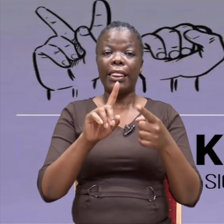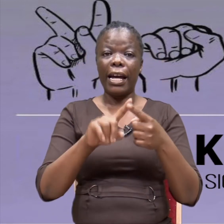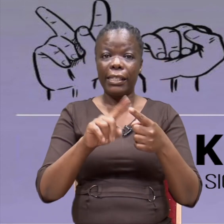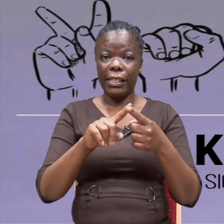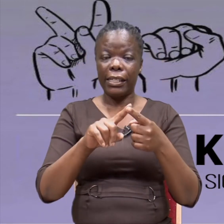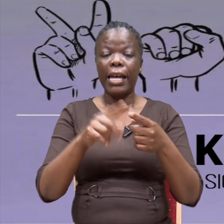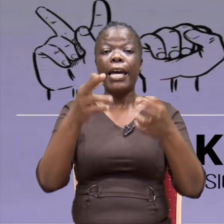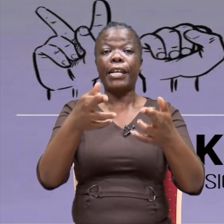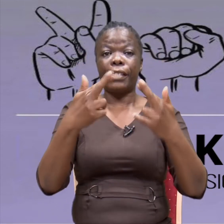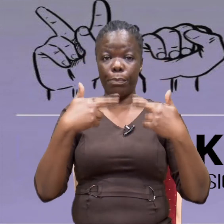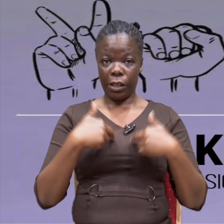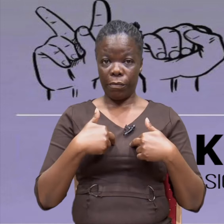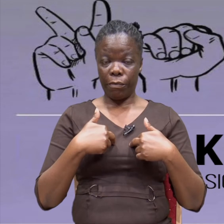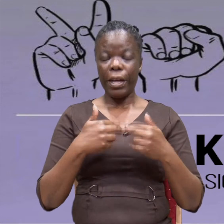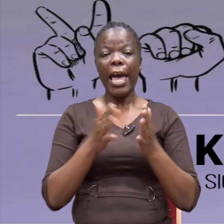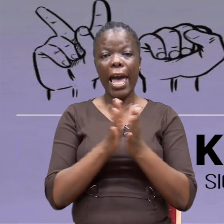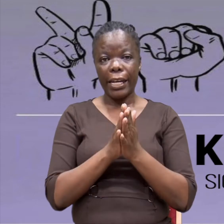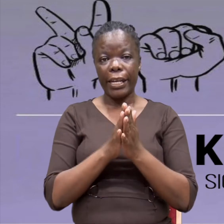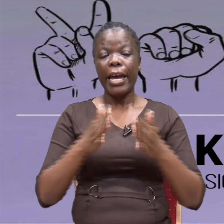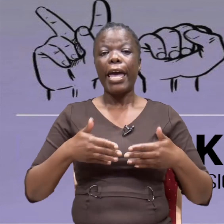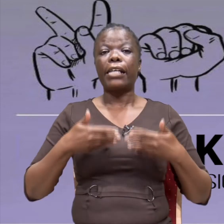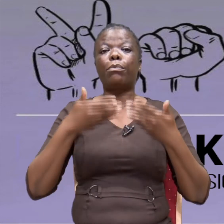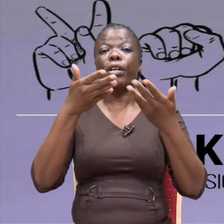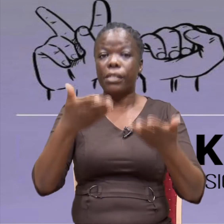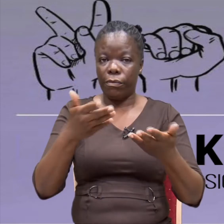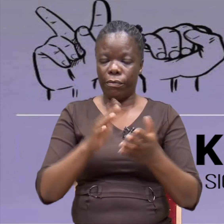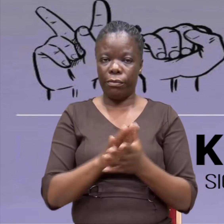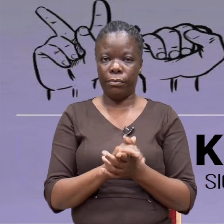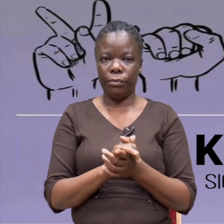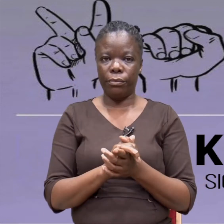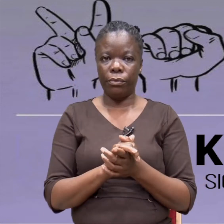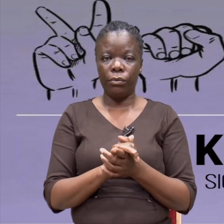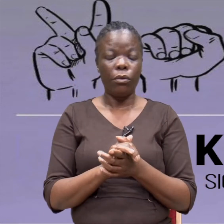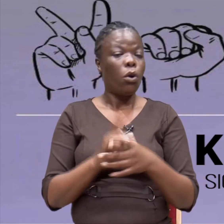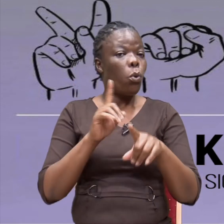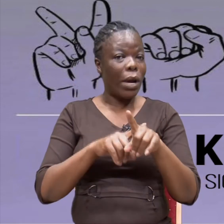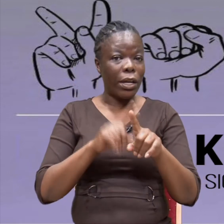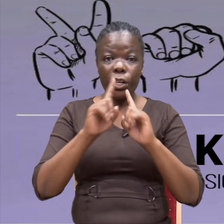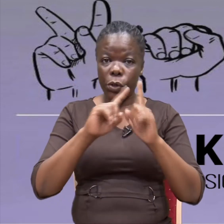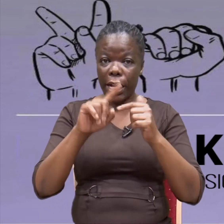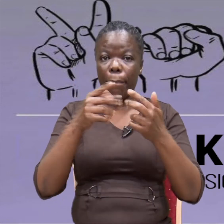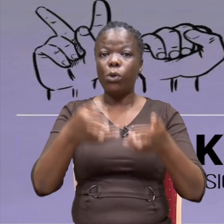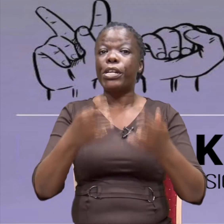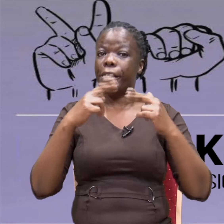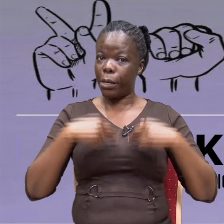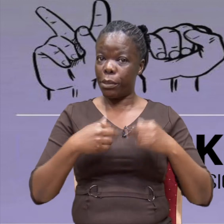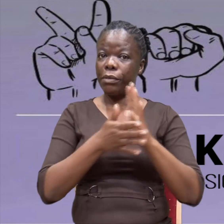That is receptive and expressive. When we are talking about receptive